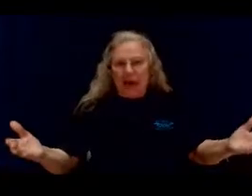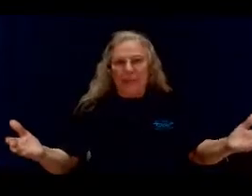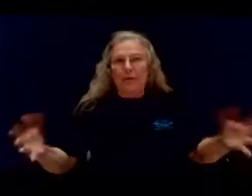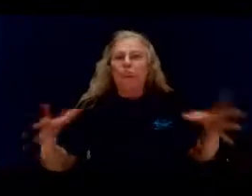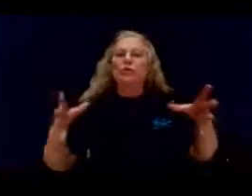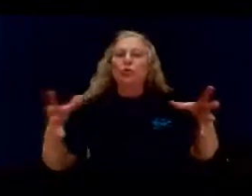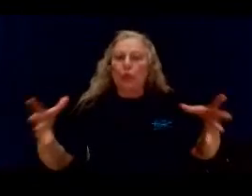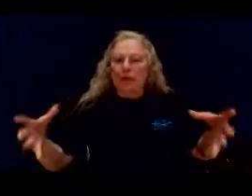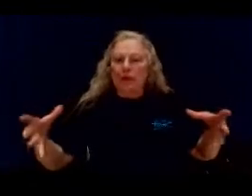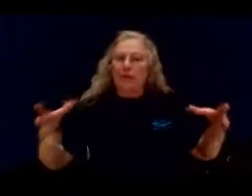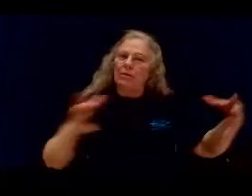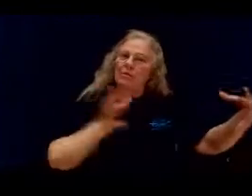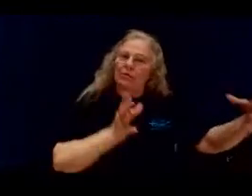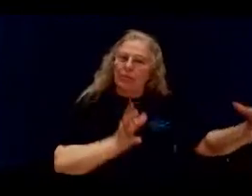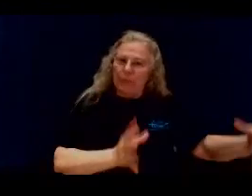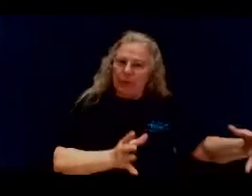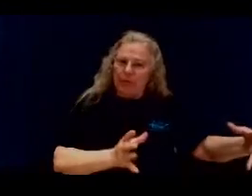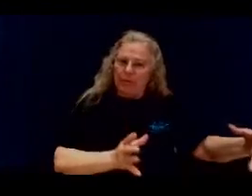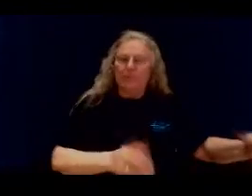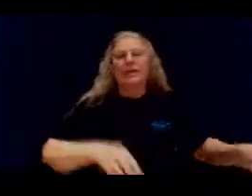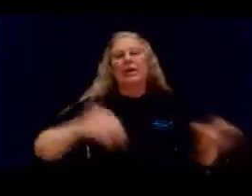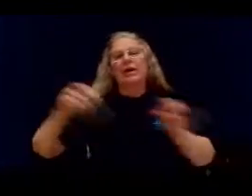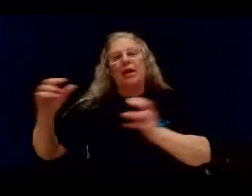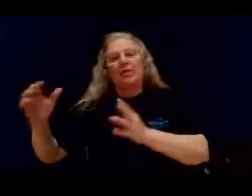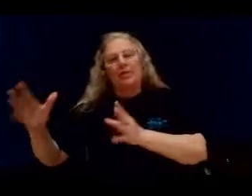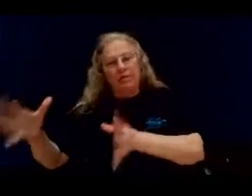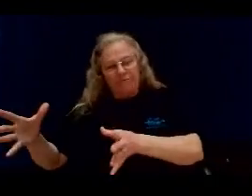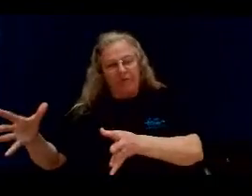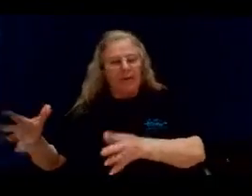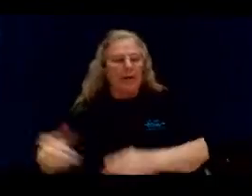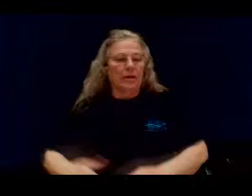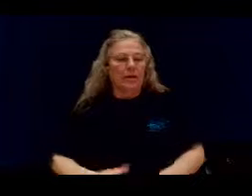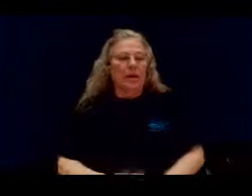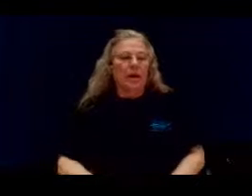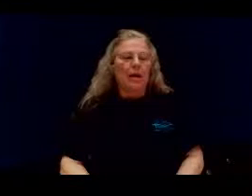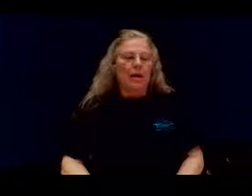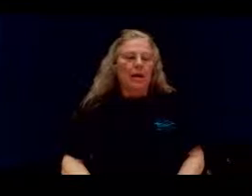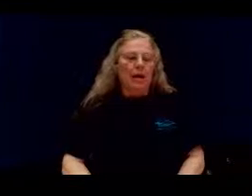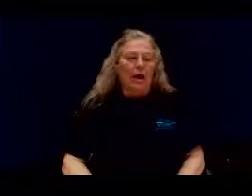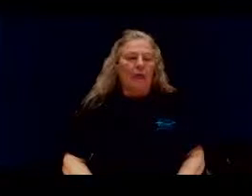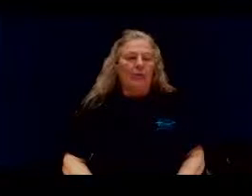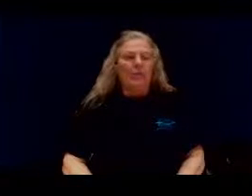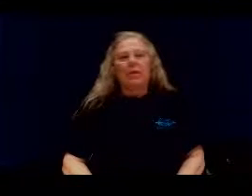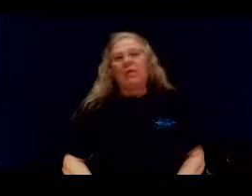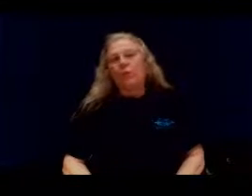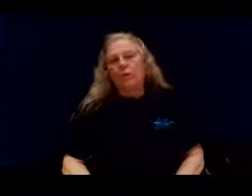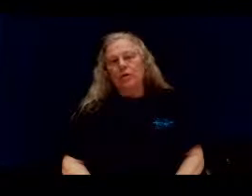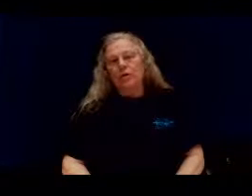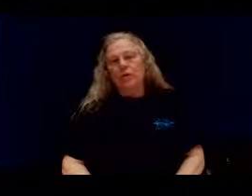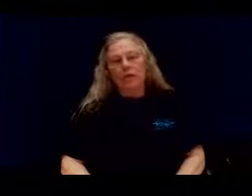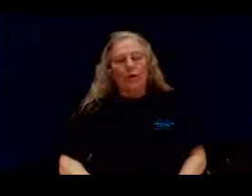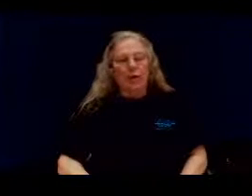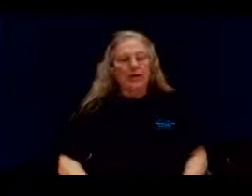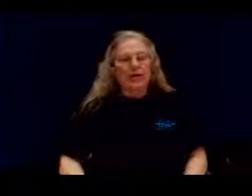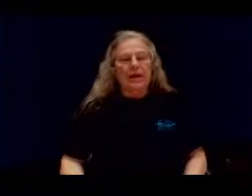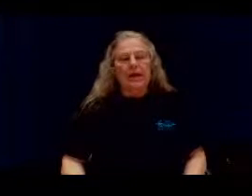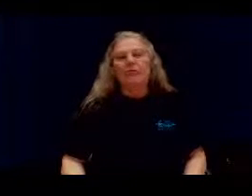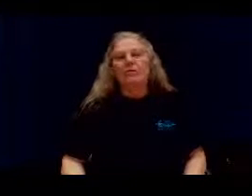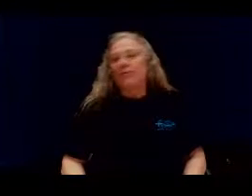gap between the male lead and then the female lead. The words that we're going to need, the